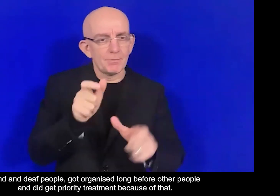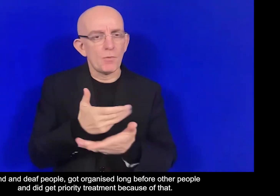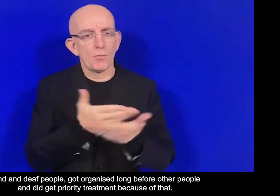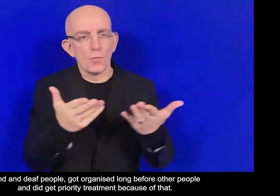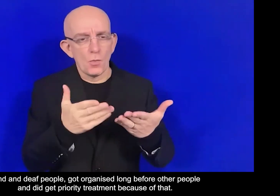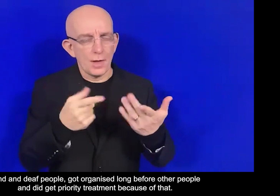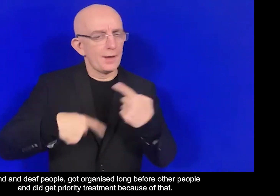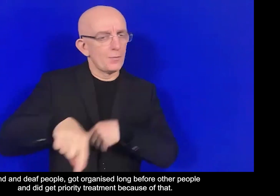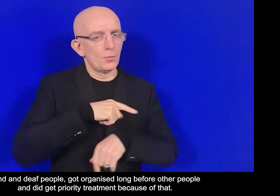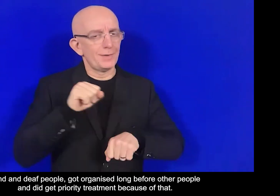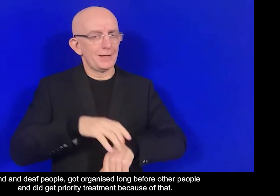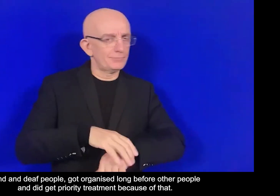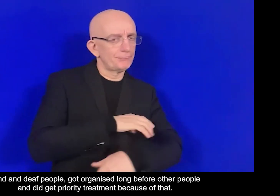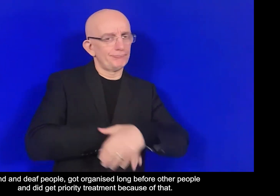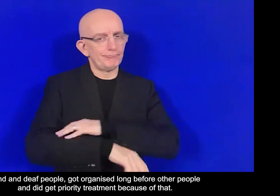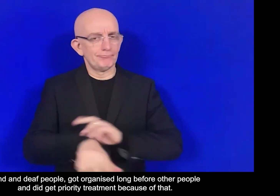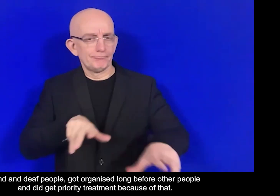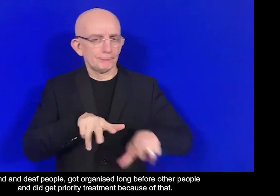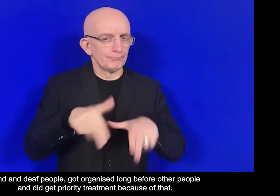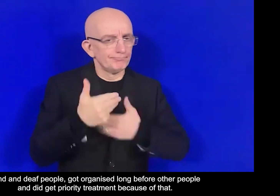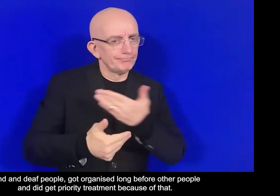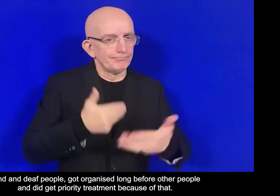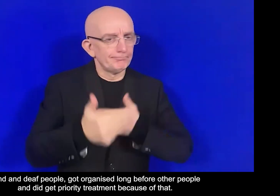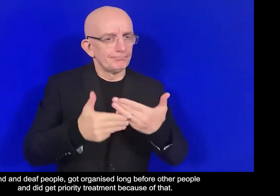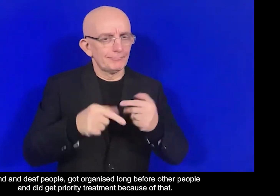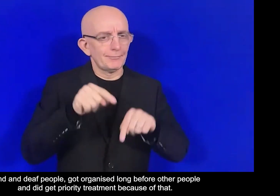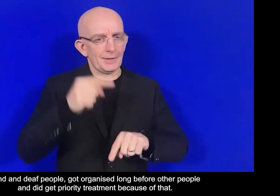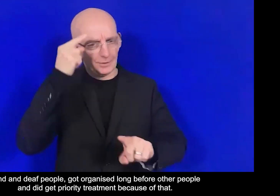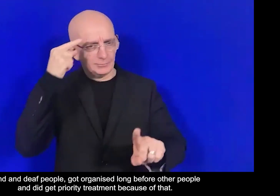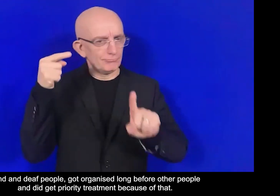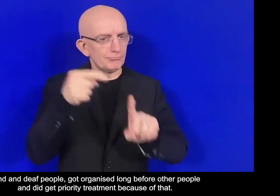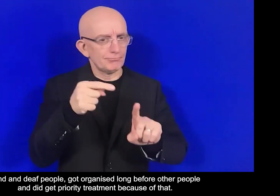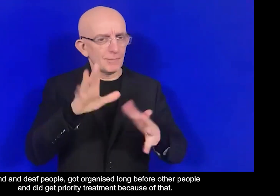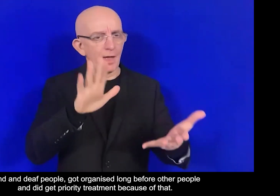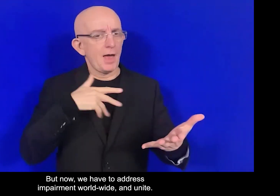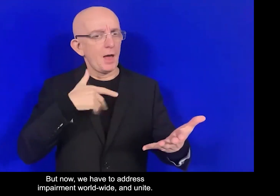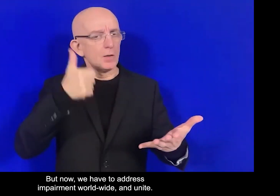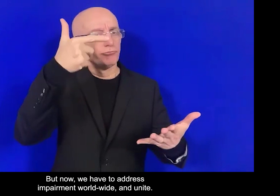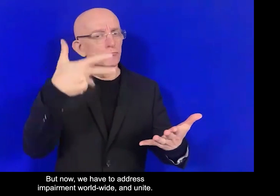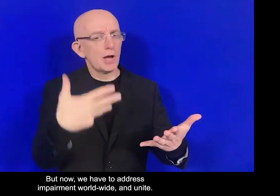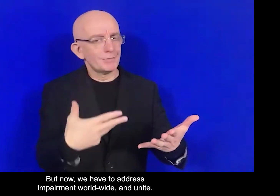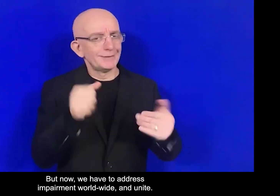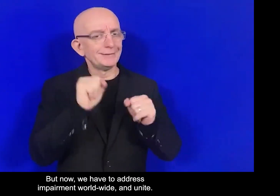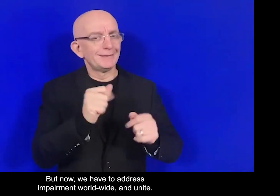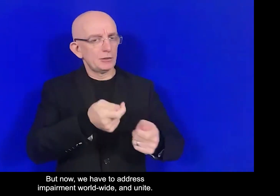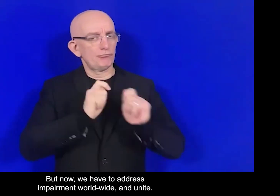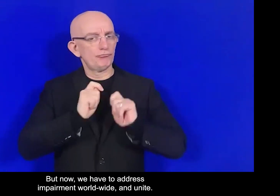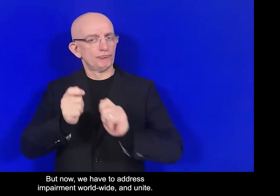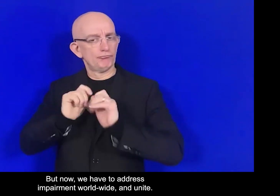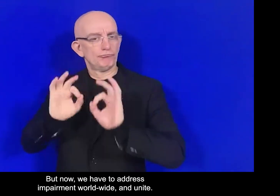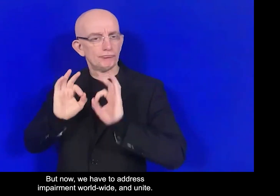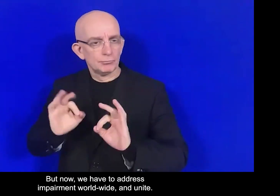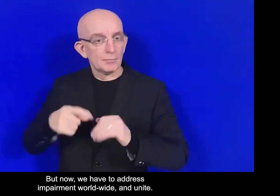other people and did get priority treatment because of that. But now we have to